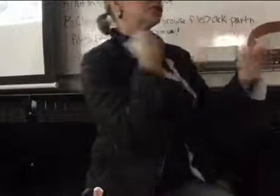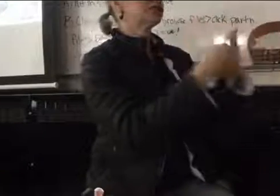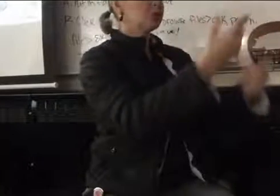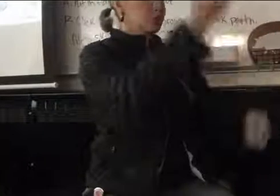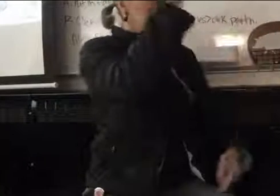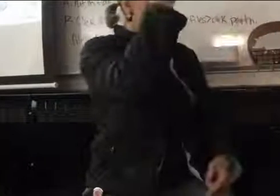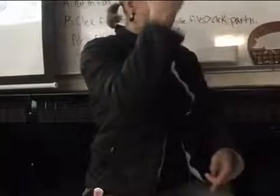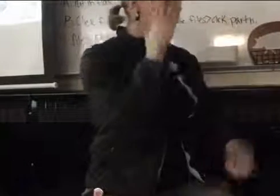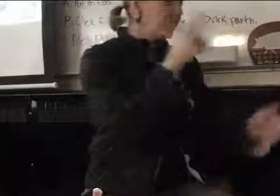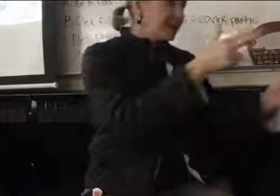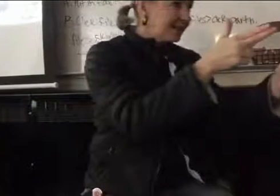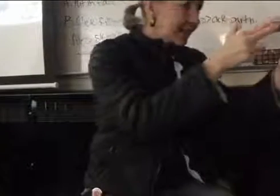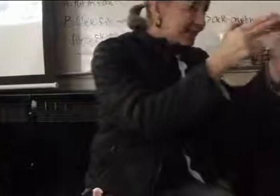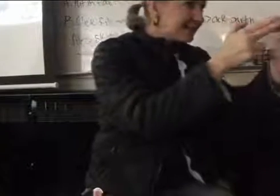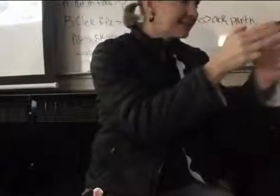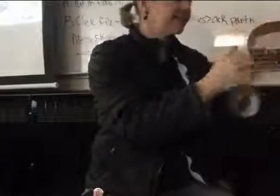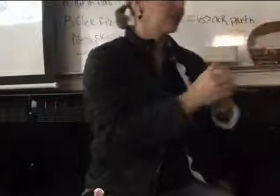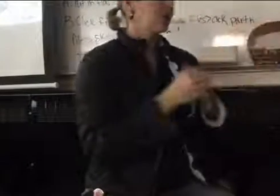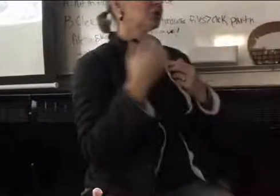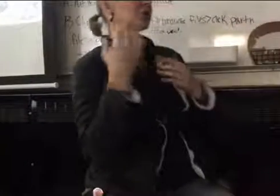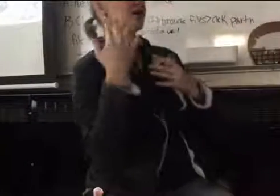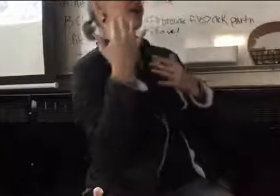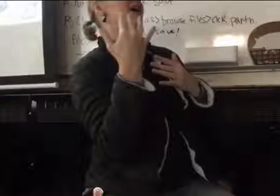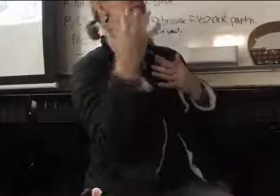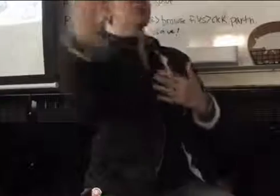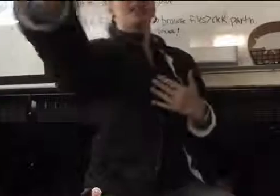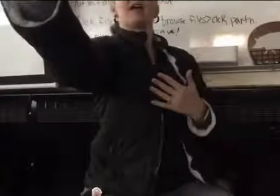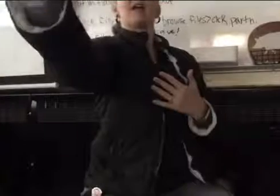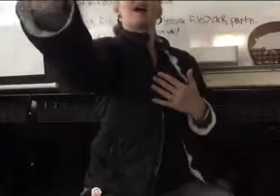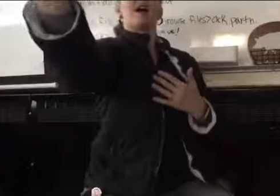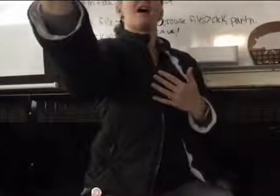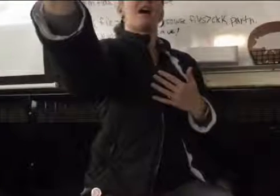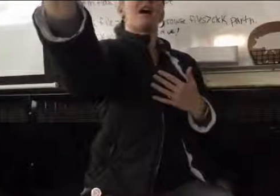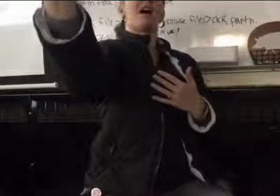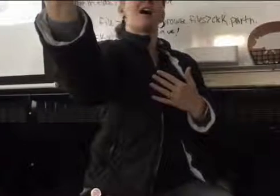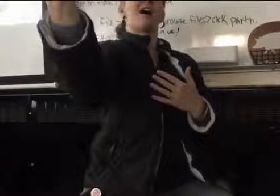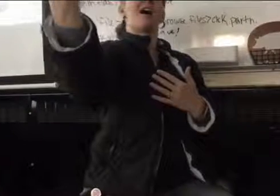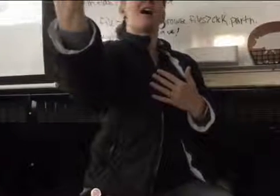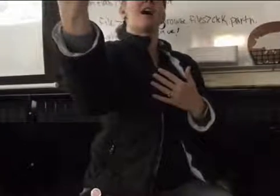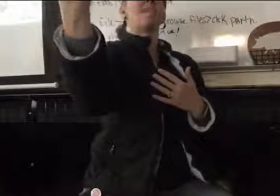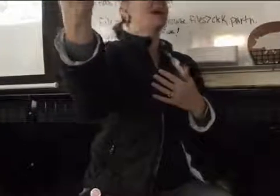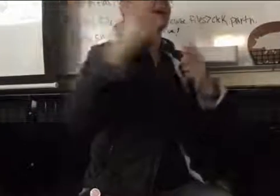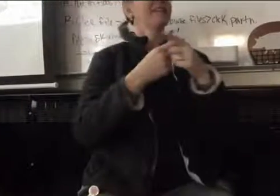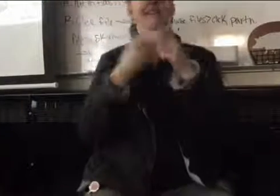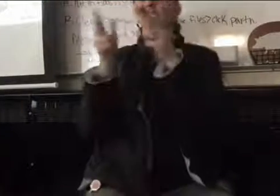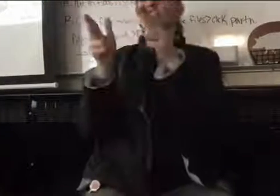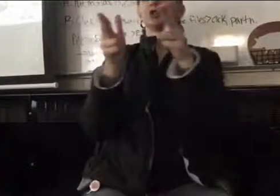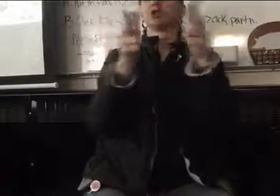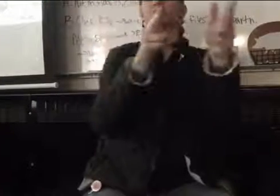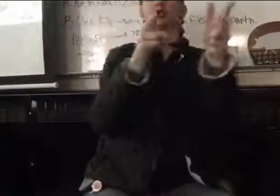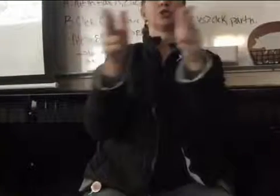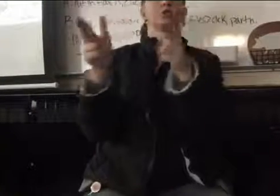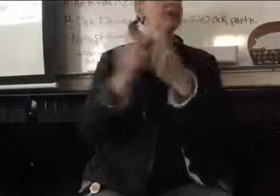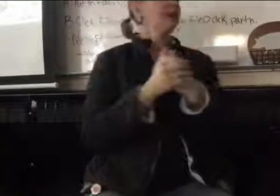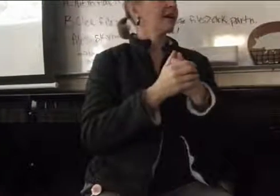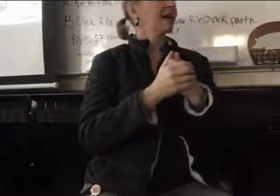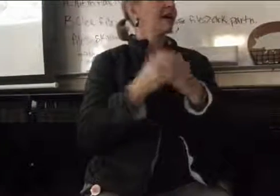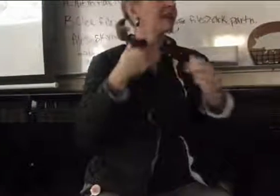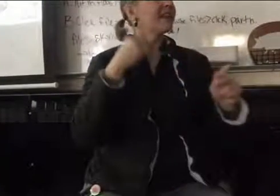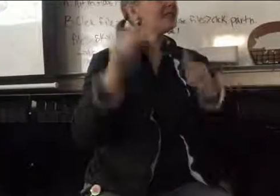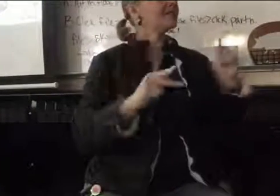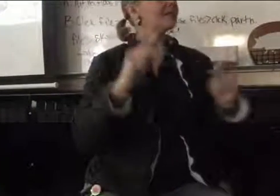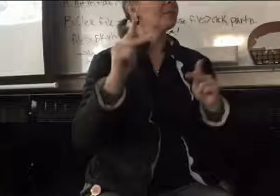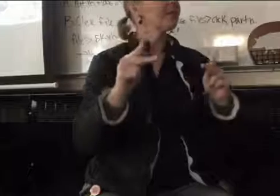them. So they wait until these guys are like 75 yards out and then just start shooting them. And they even have people that are handing